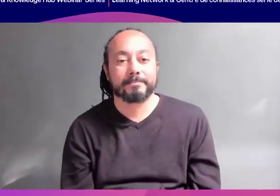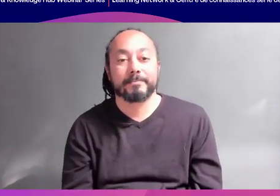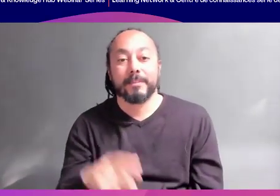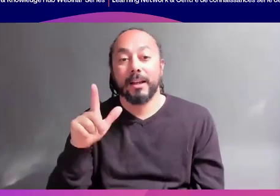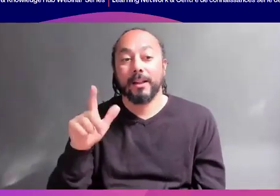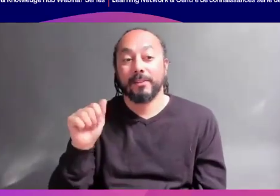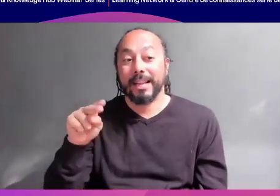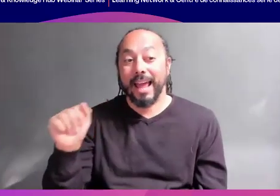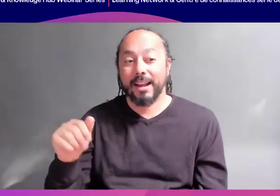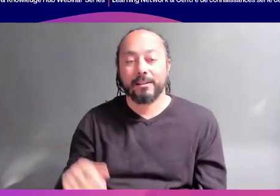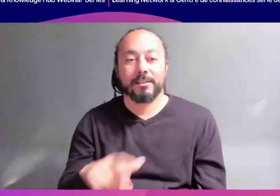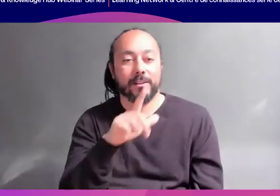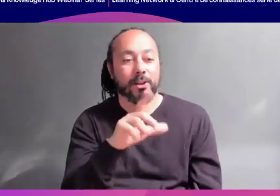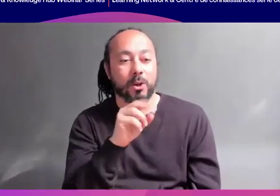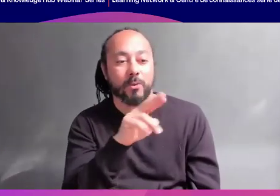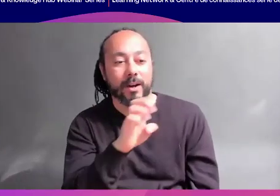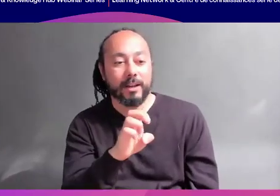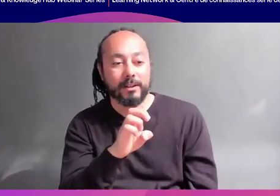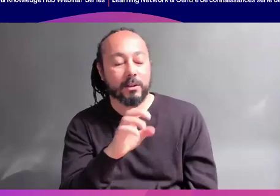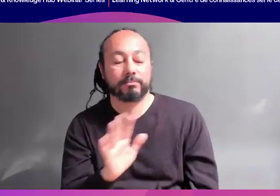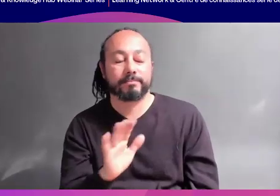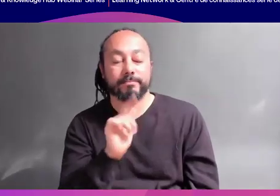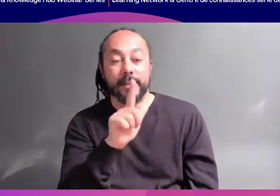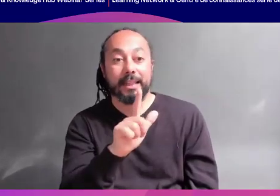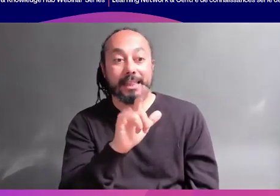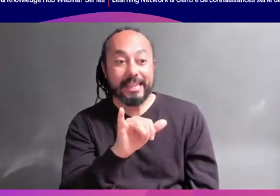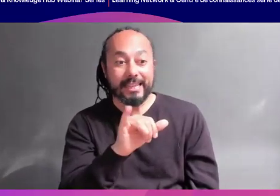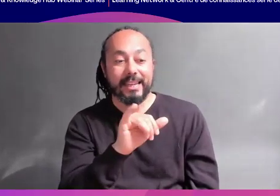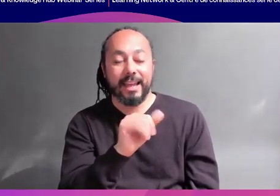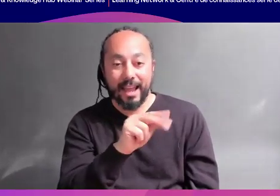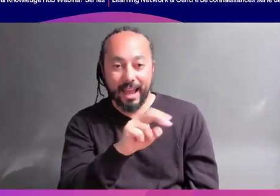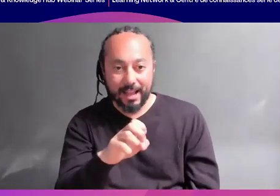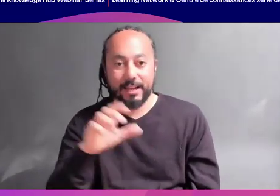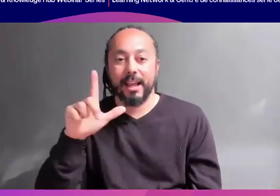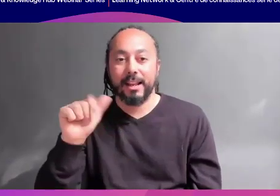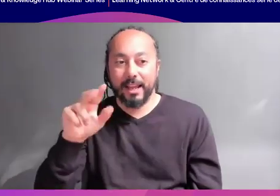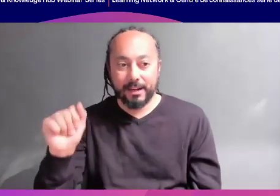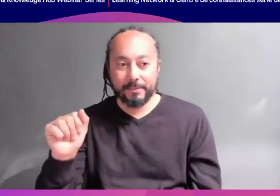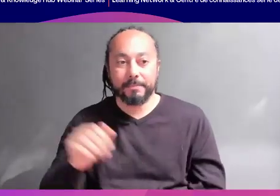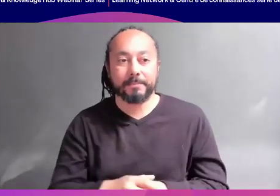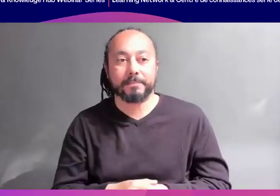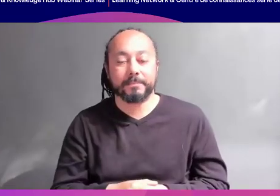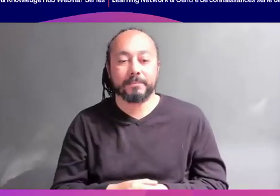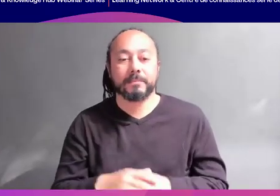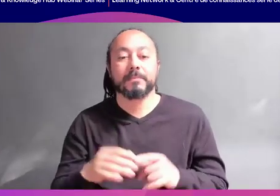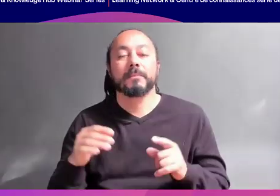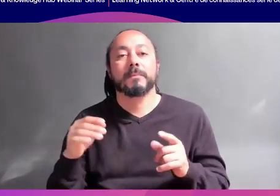like pushing the envelope farther, right? So in one sense, we're engaging, in more